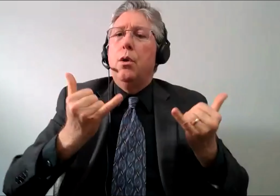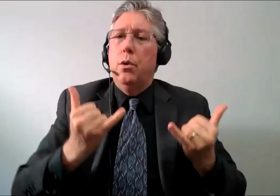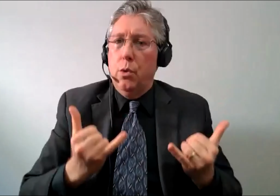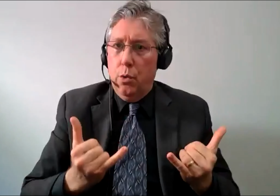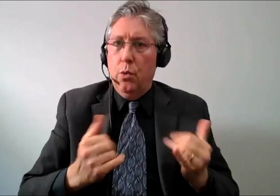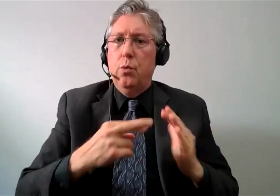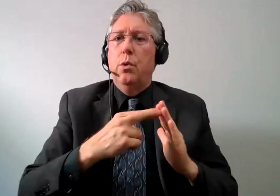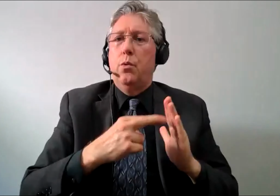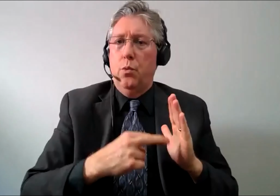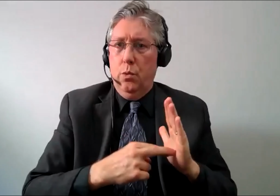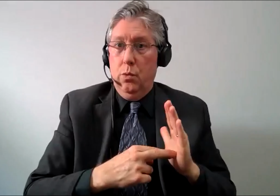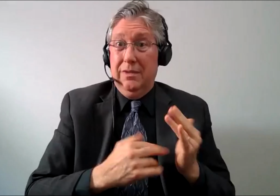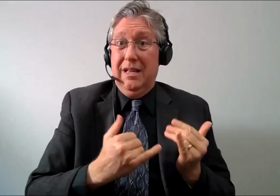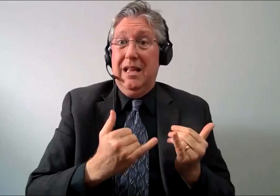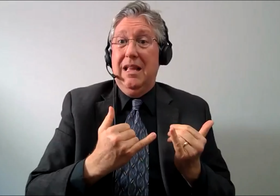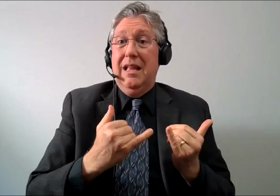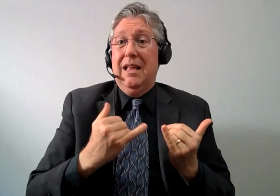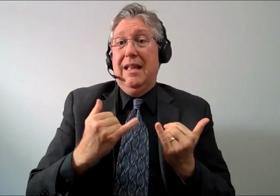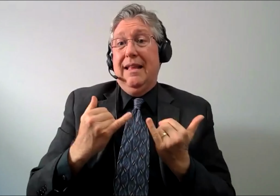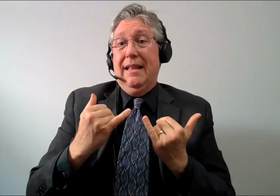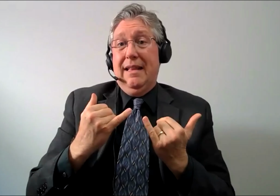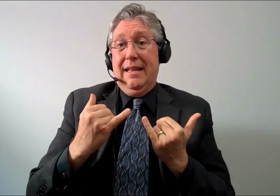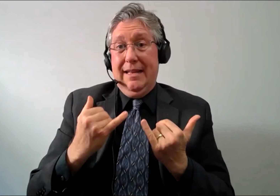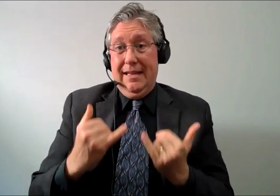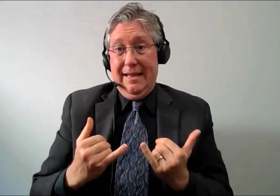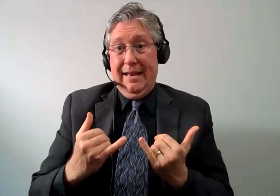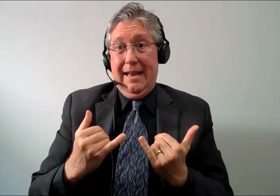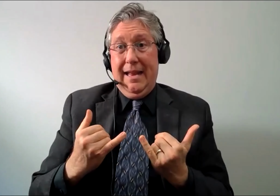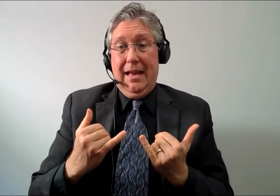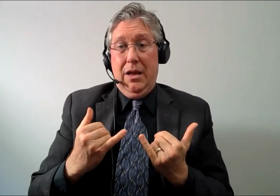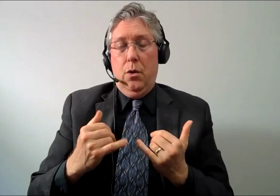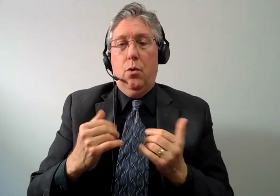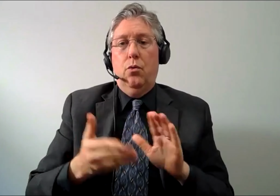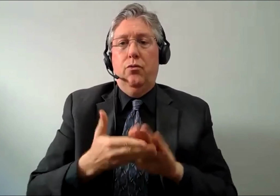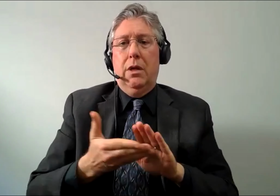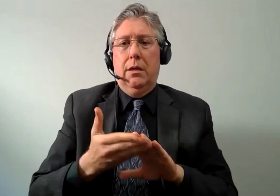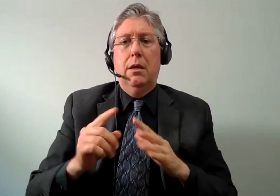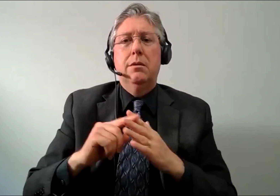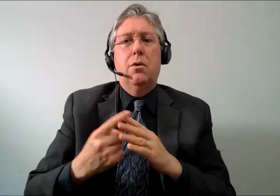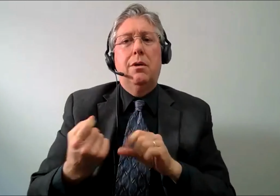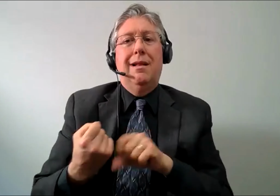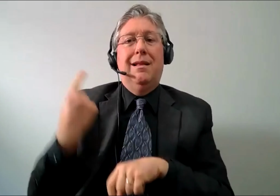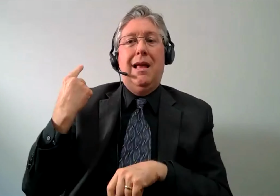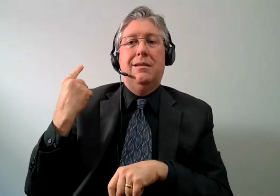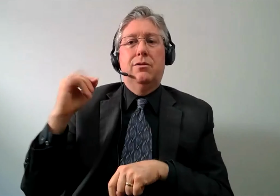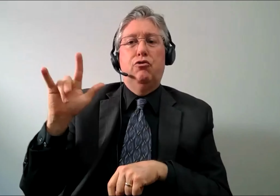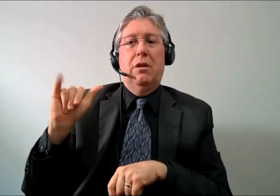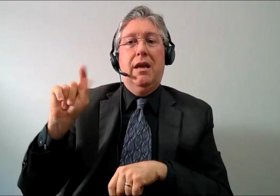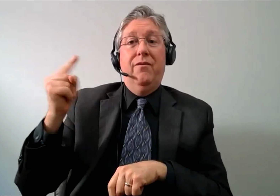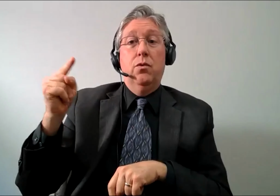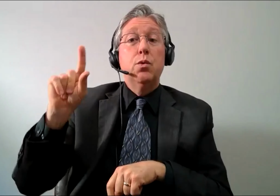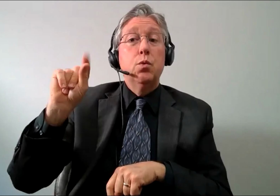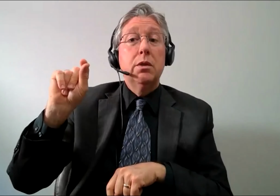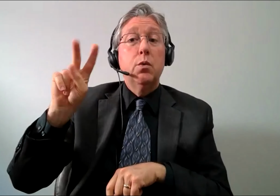are effective as of July 1st, 2022. So these are our current provider rules. These are not the